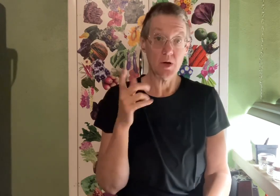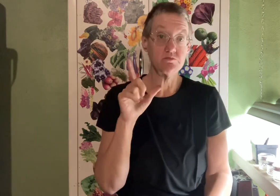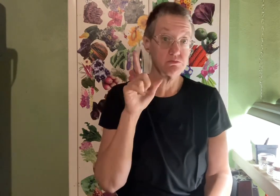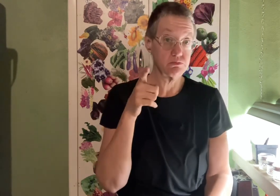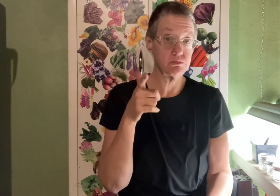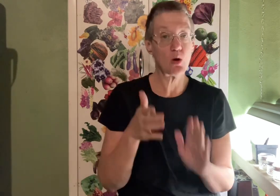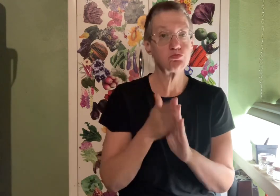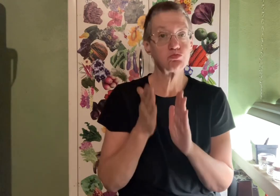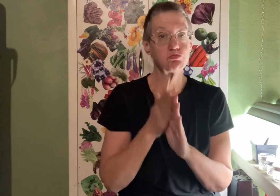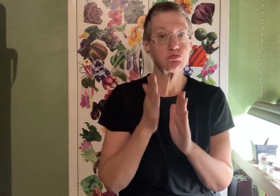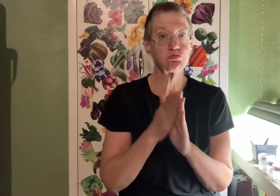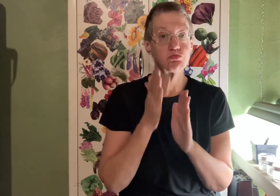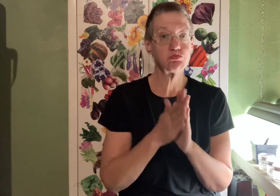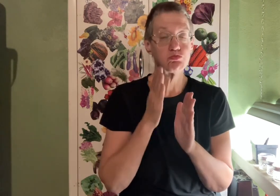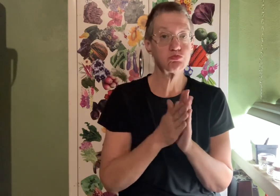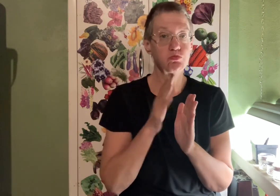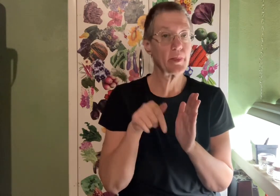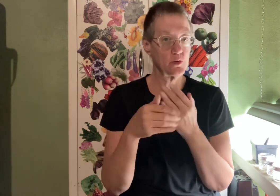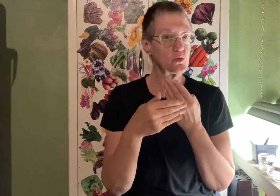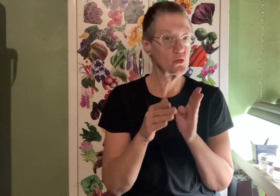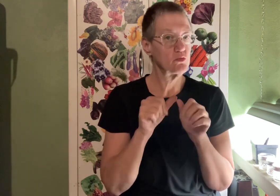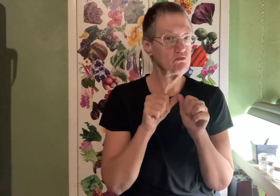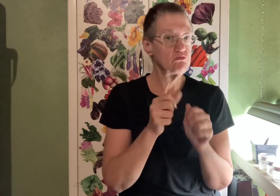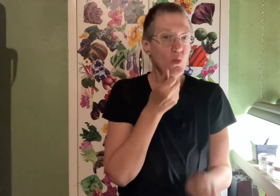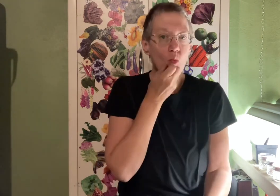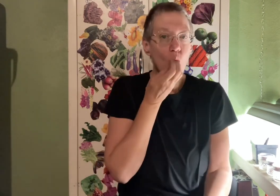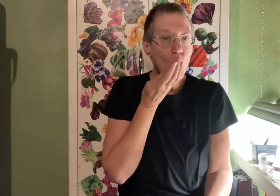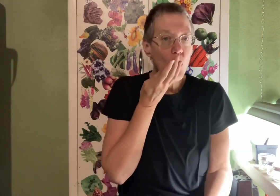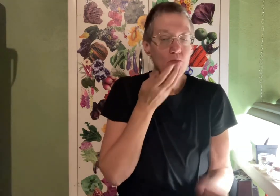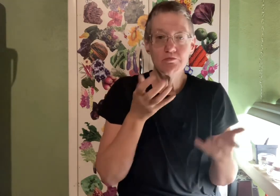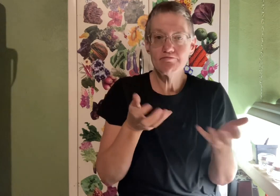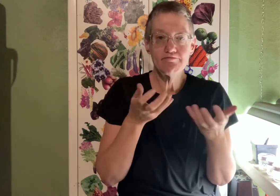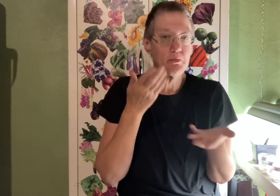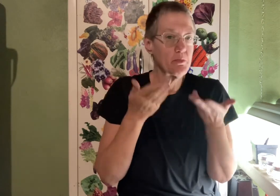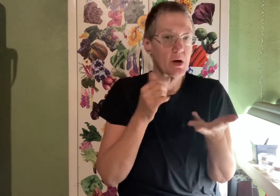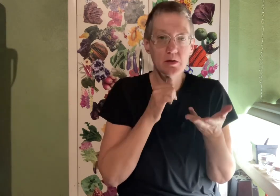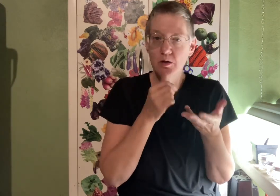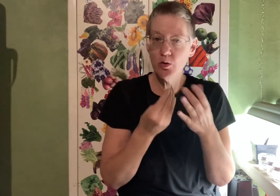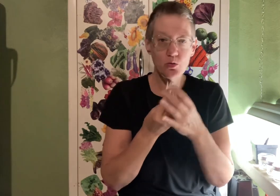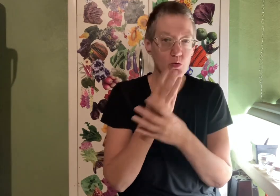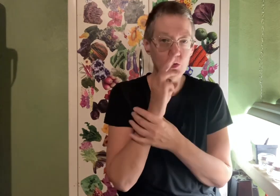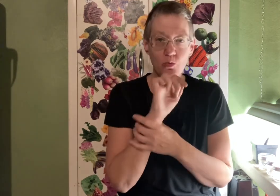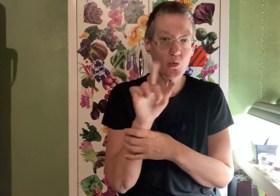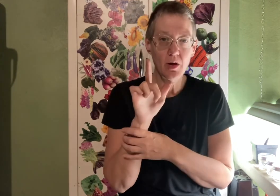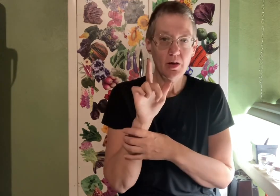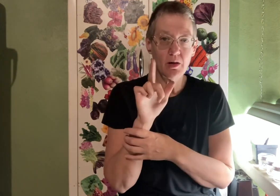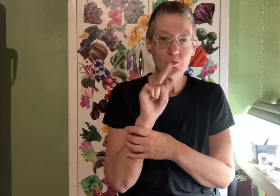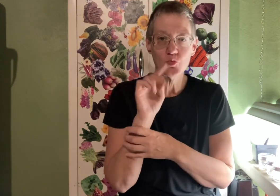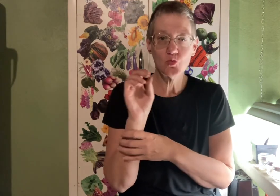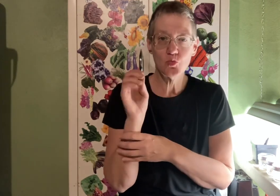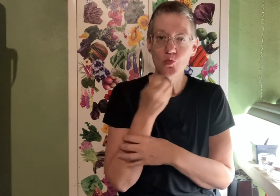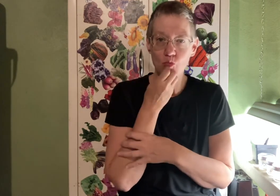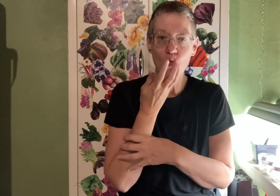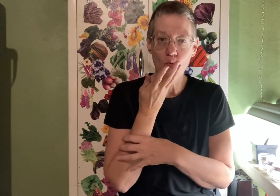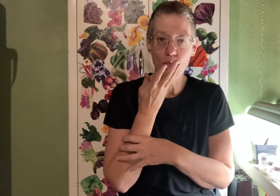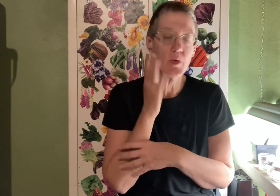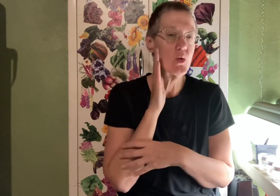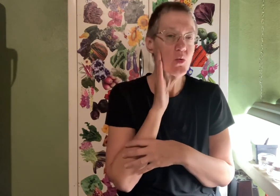mean, crazy. But later it'll be running full time and this room will stay warm. So the lettuce might not grow